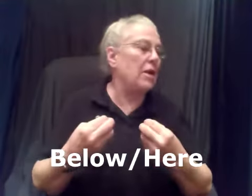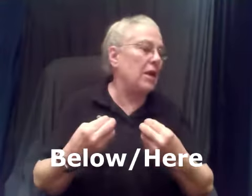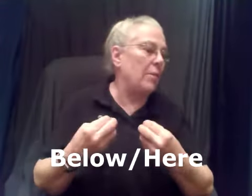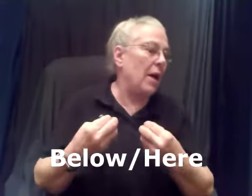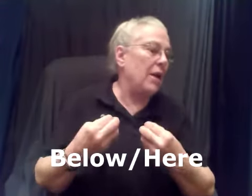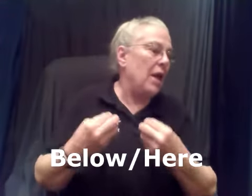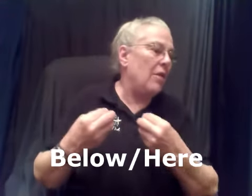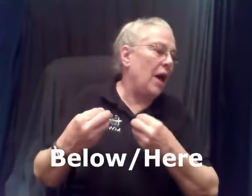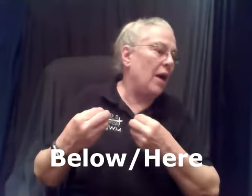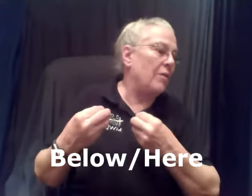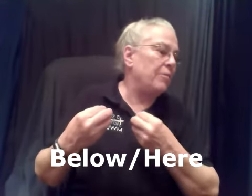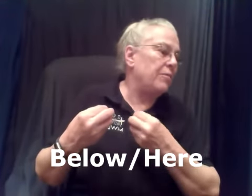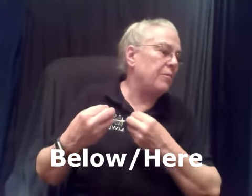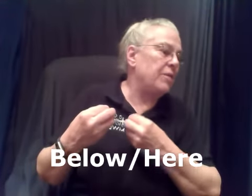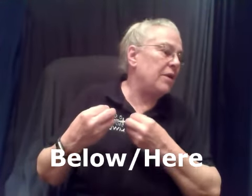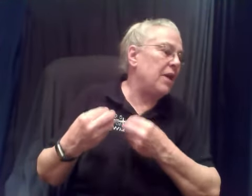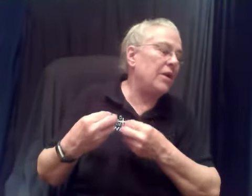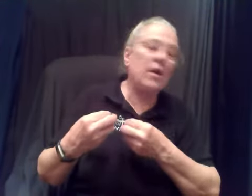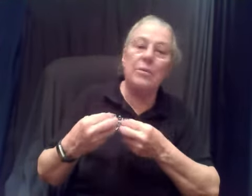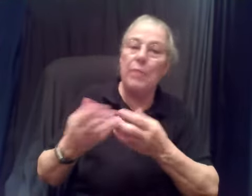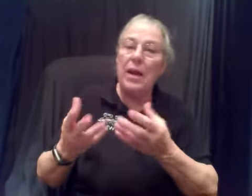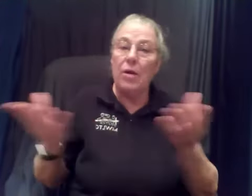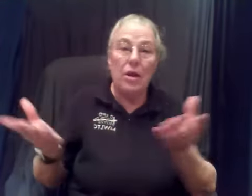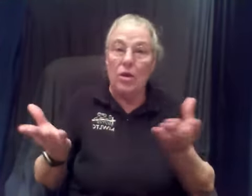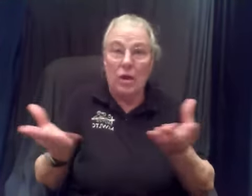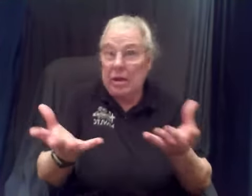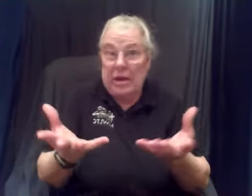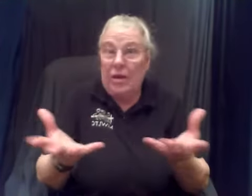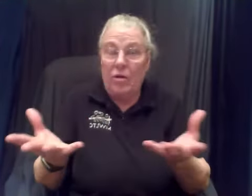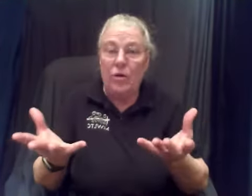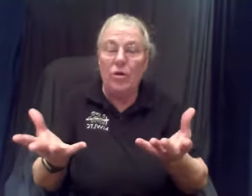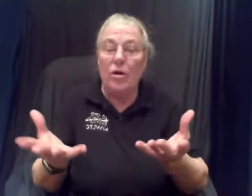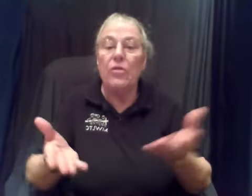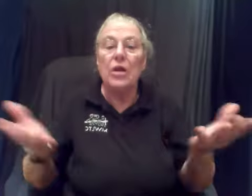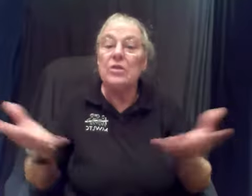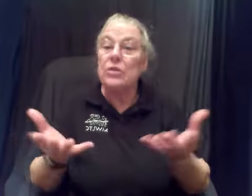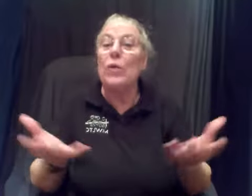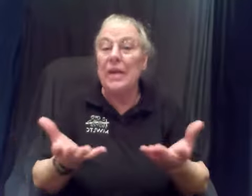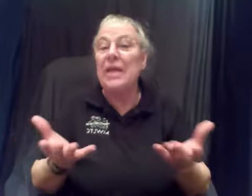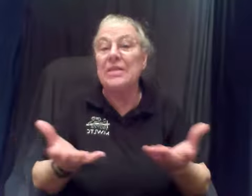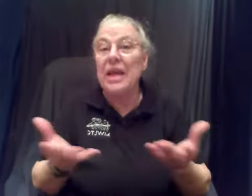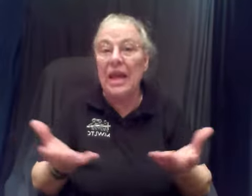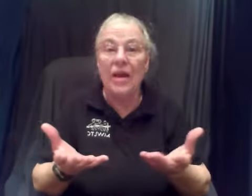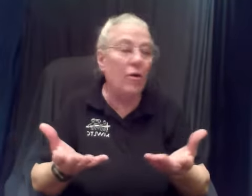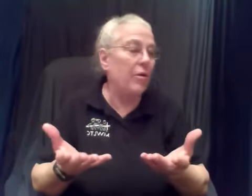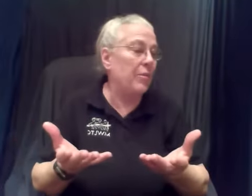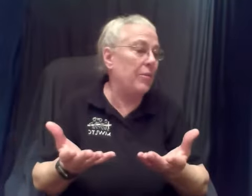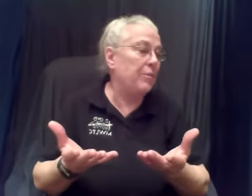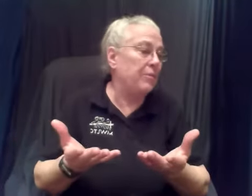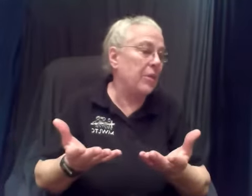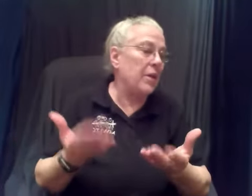about, that none can bear here on earth. So it is here.